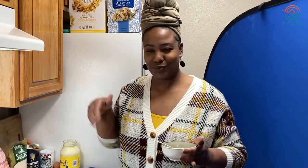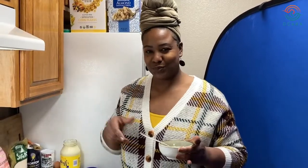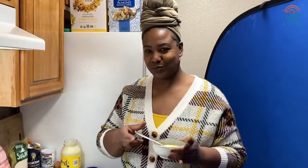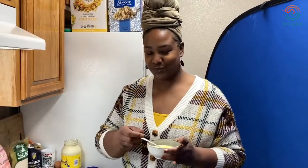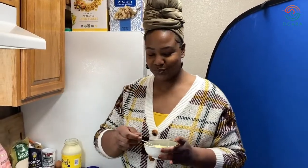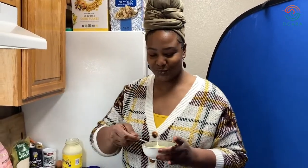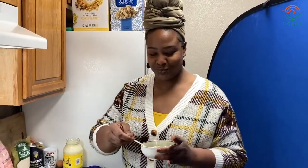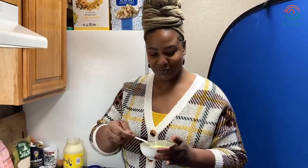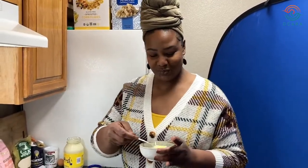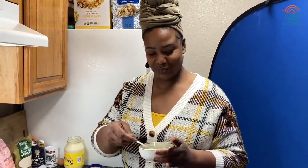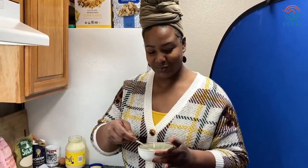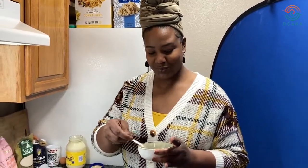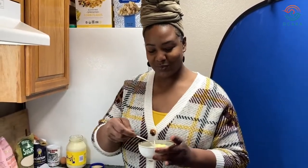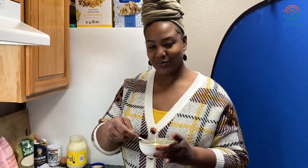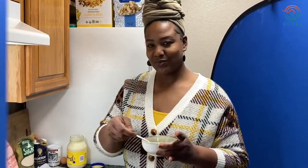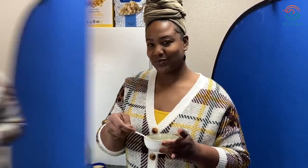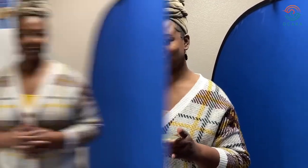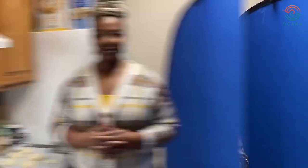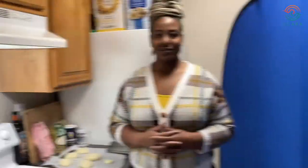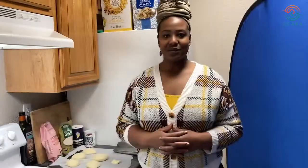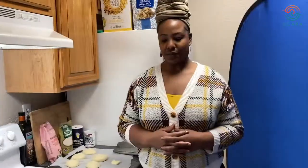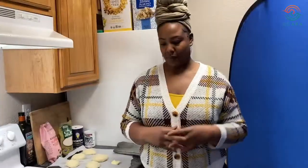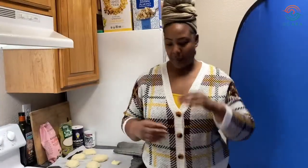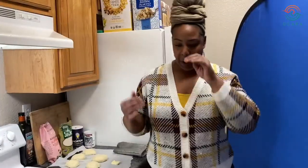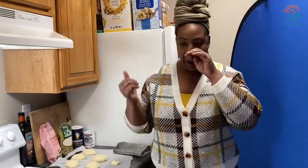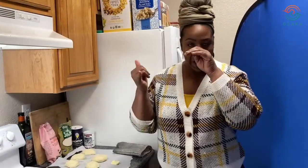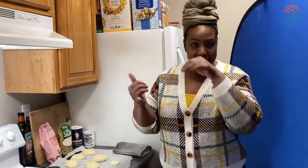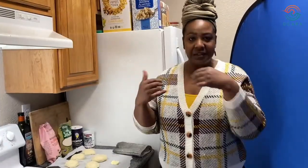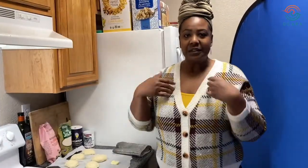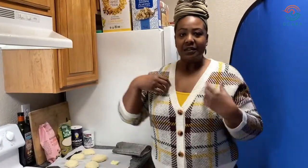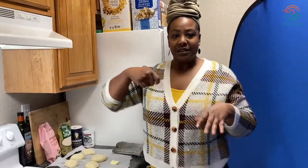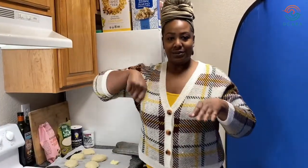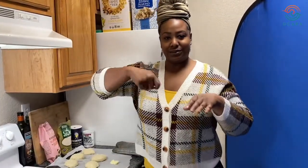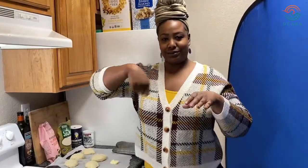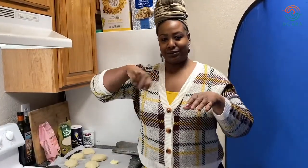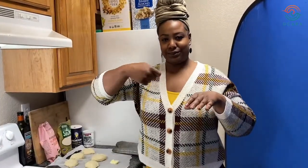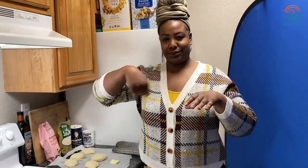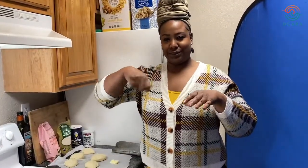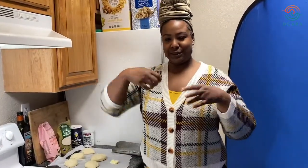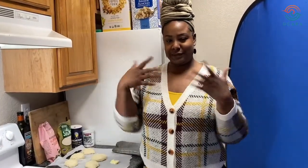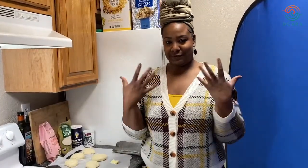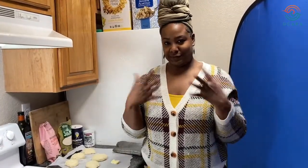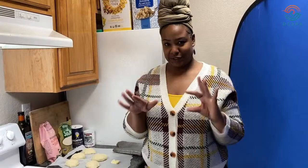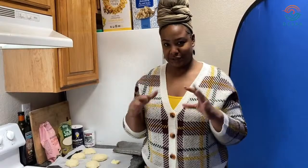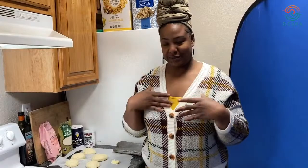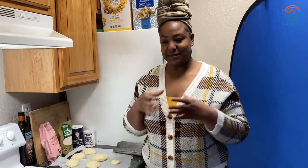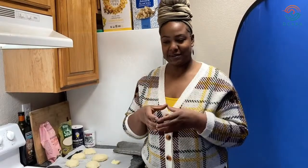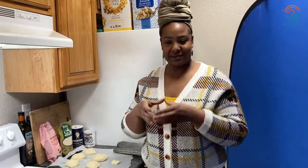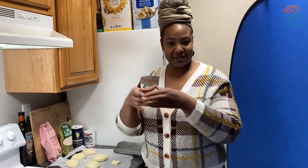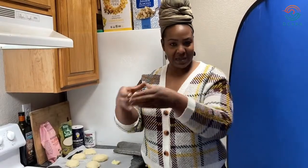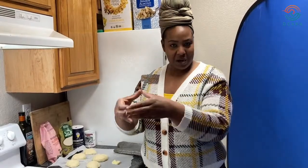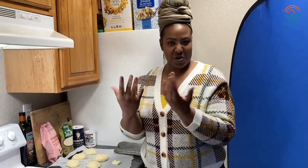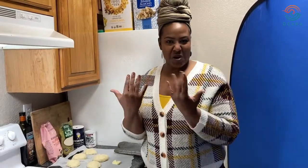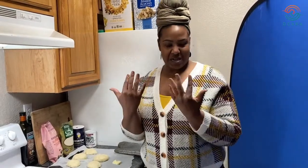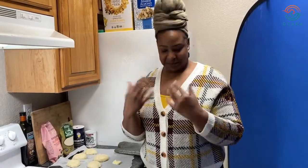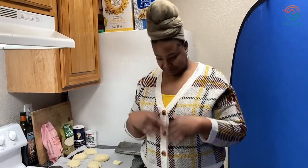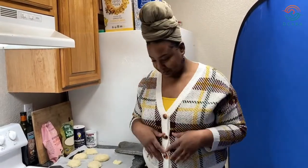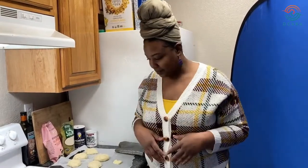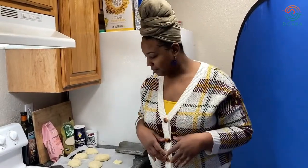Once you see that texture, it's ready to spread on top of the biscuits. So, after we've whipped our mayo and egg, we'll set aside for